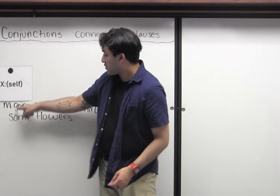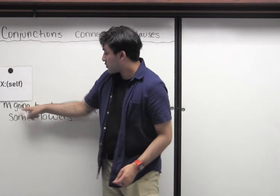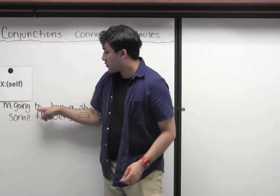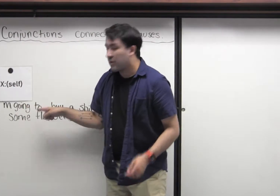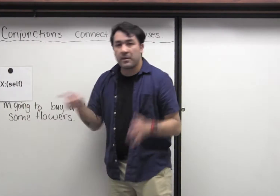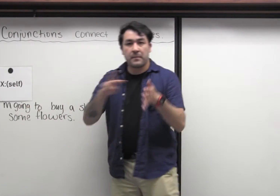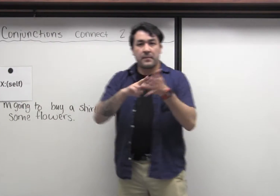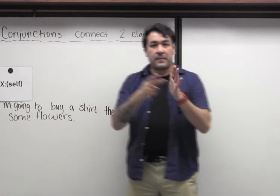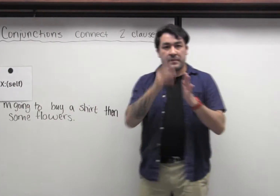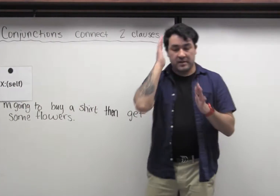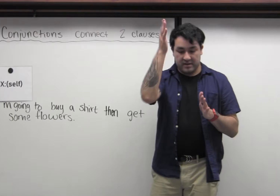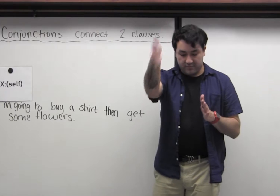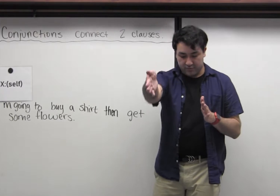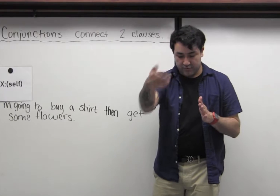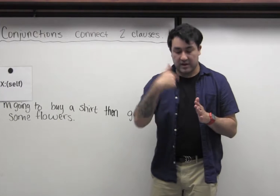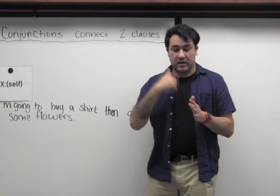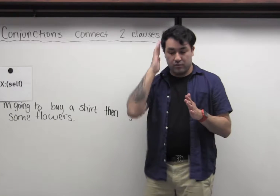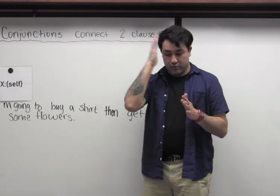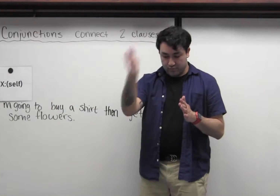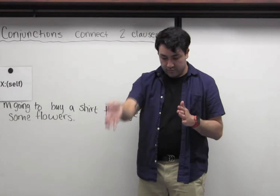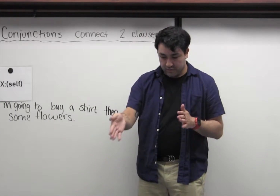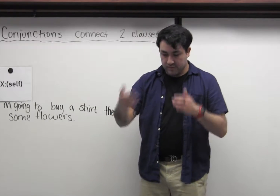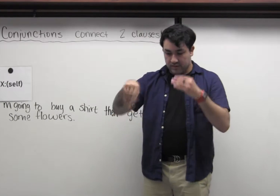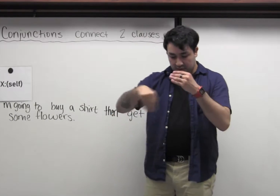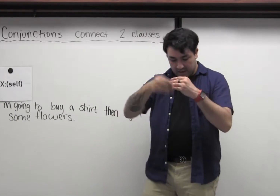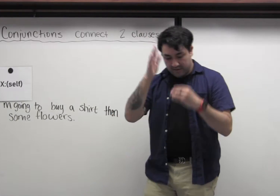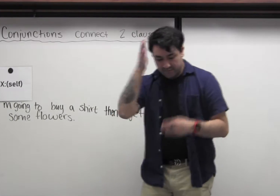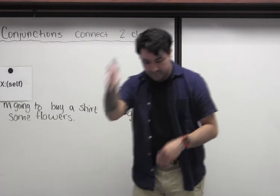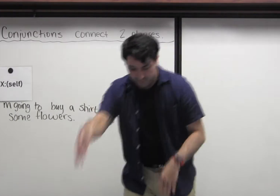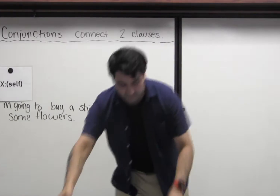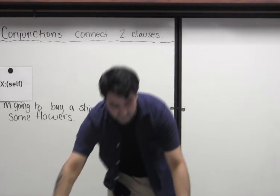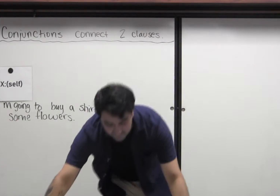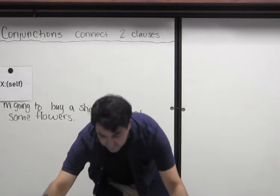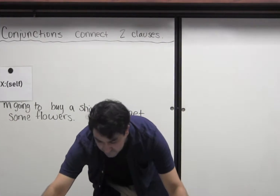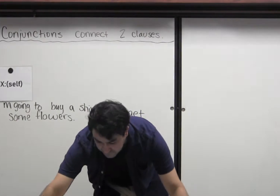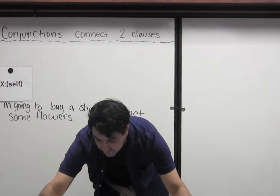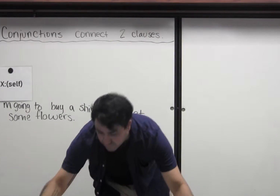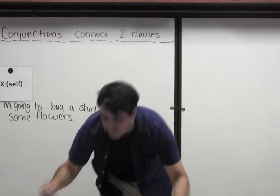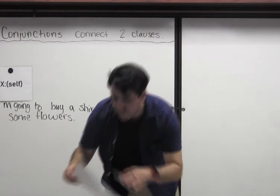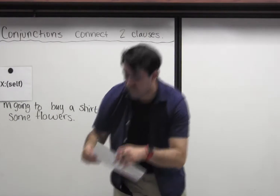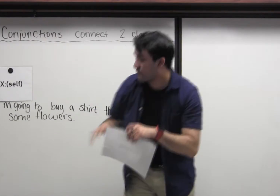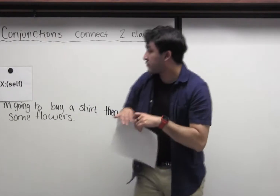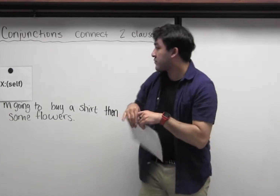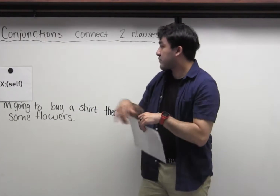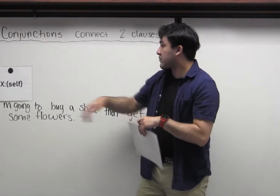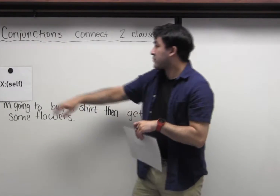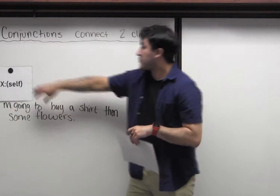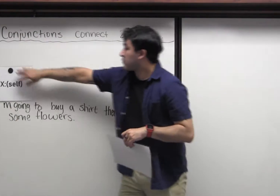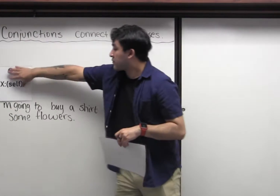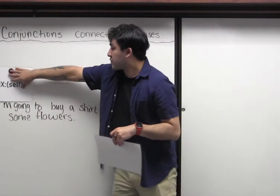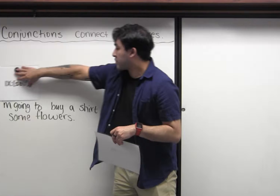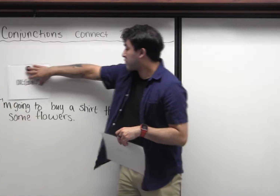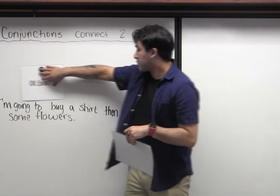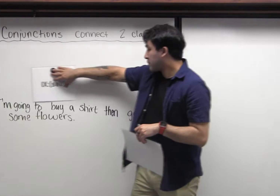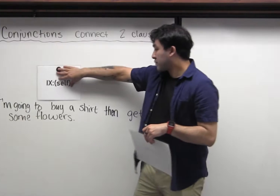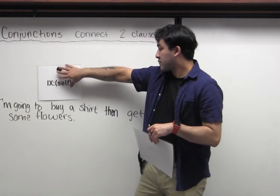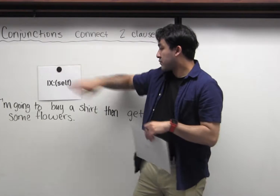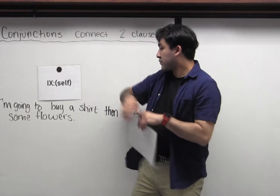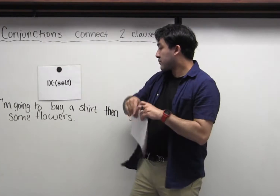what, all of our gloss will be in capital letters. Going to is really meaning more of a future tense. And